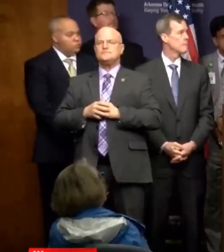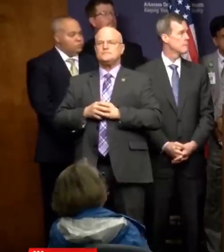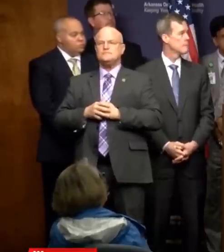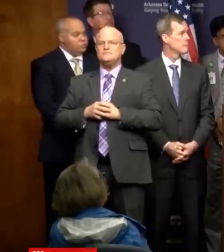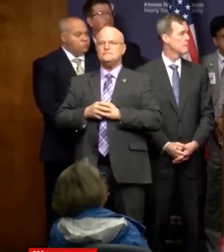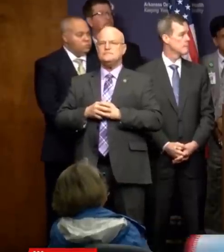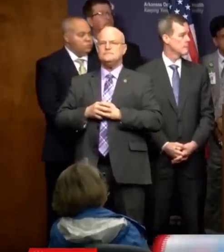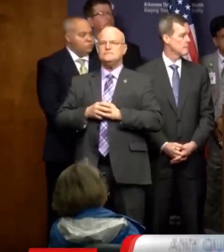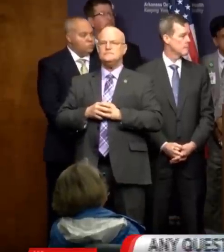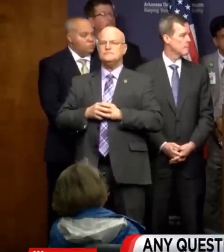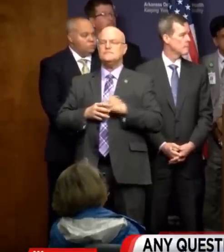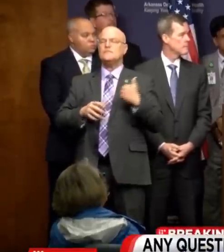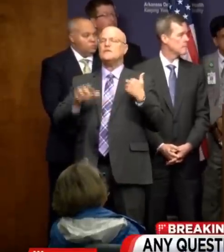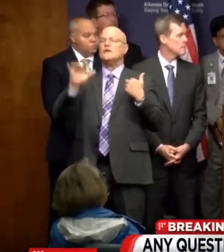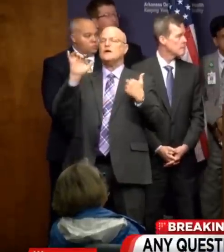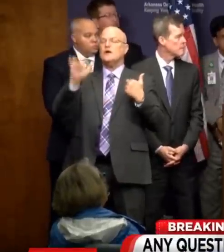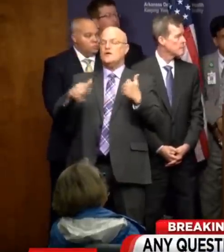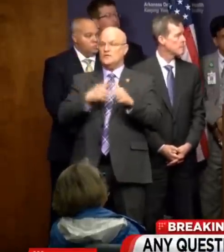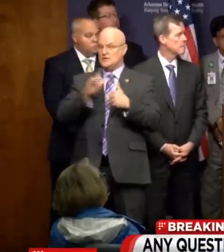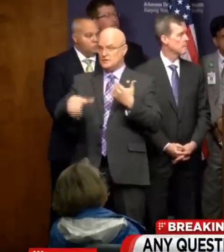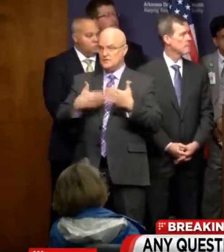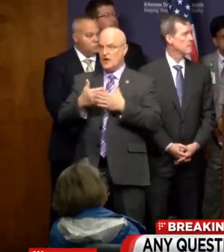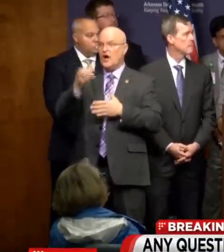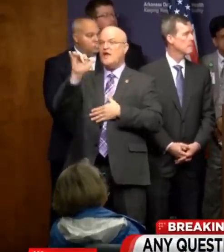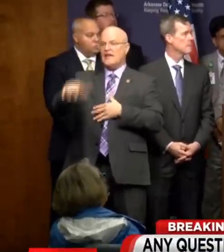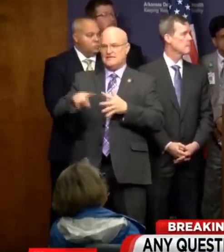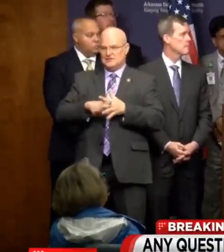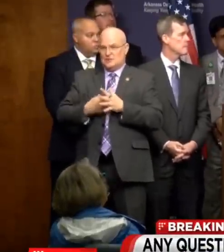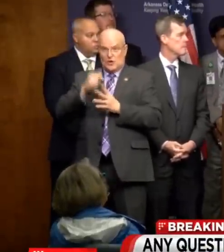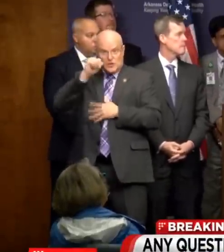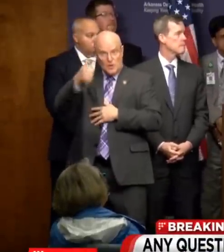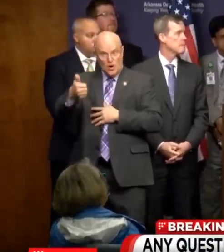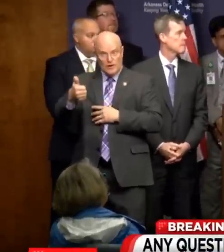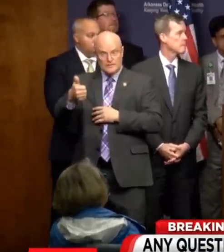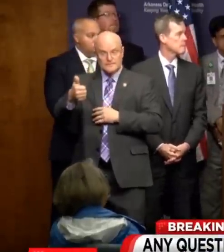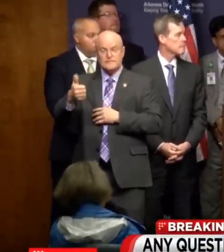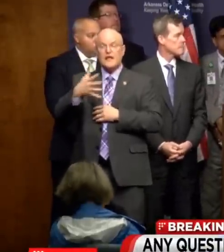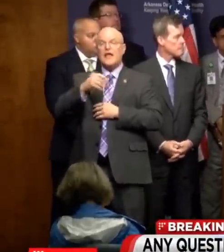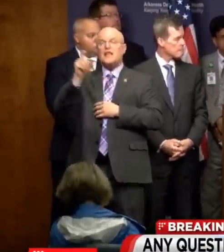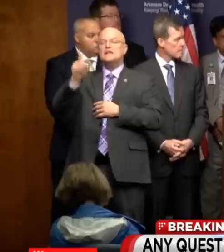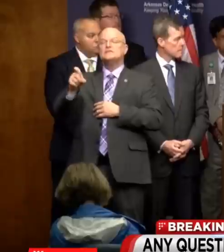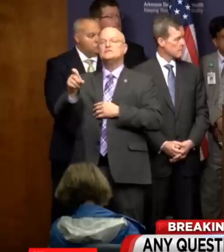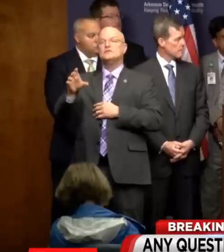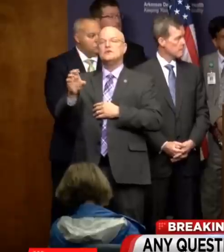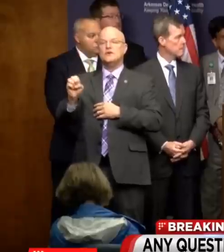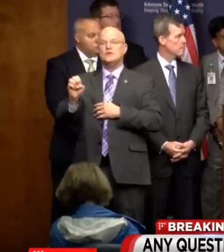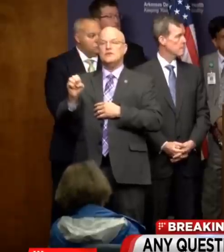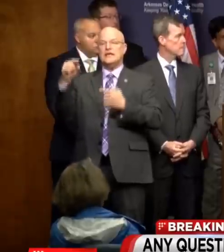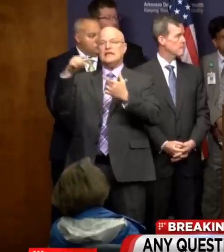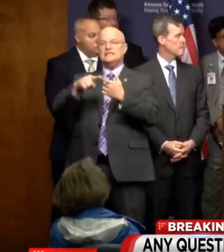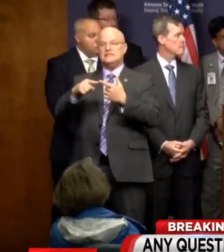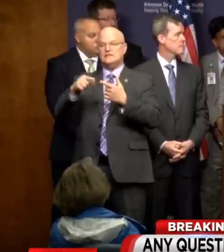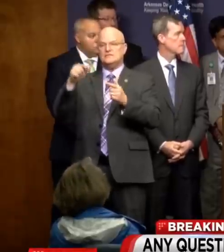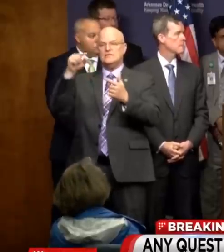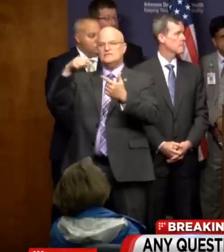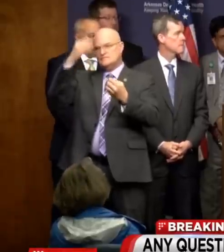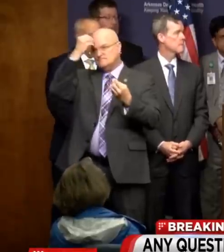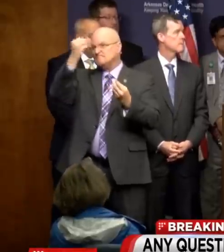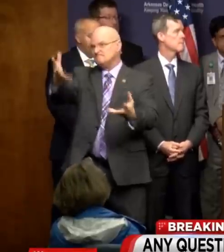Well, in those terms, first of all, that should start tomorrow, and it should be until further